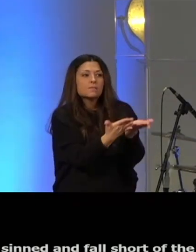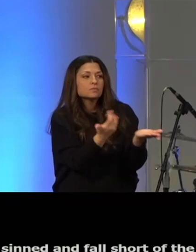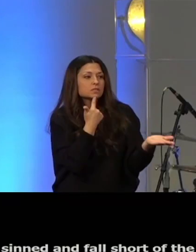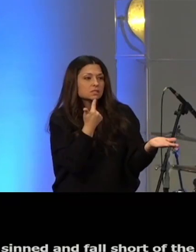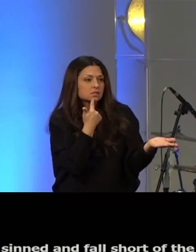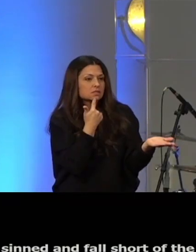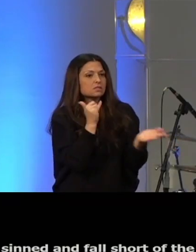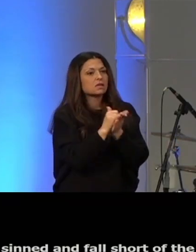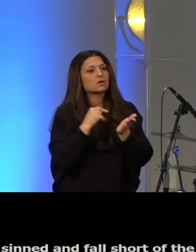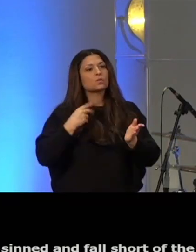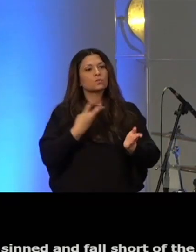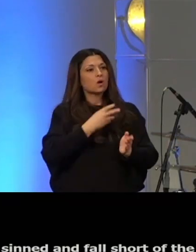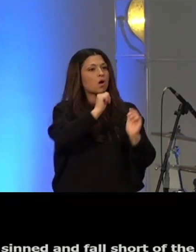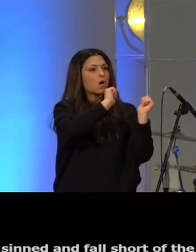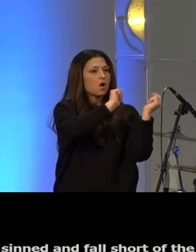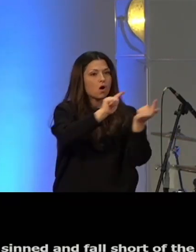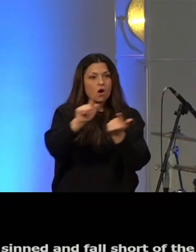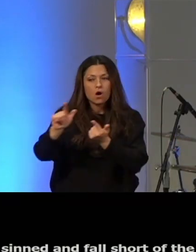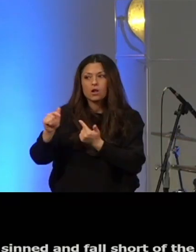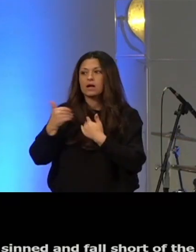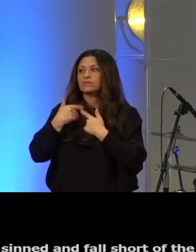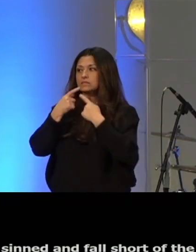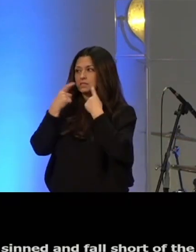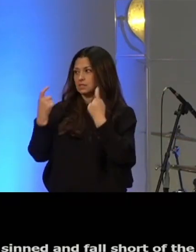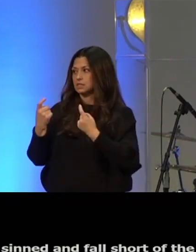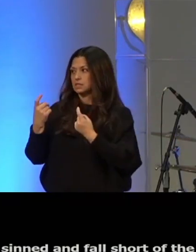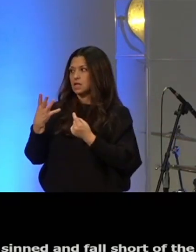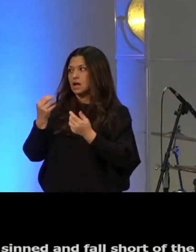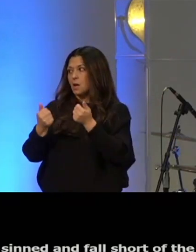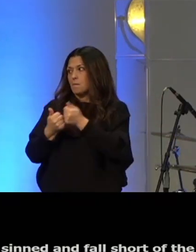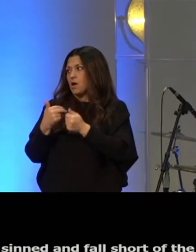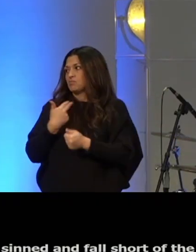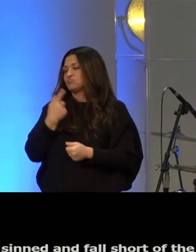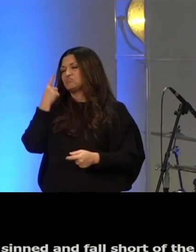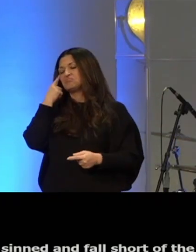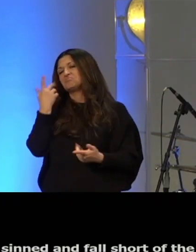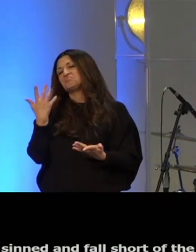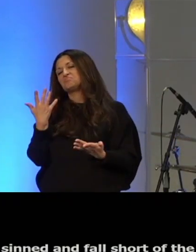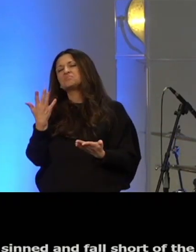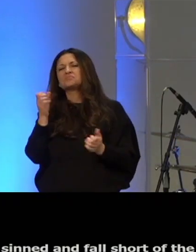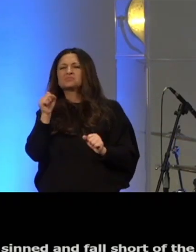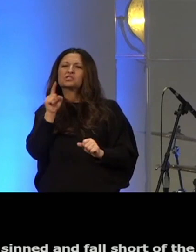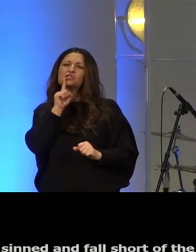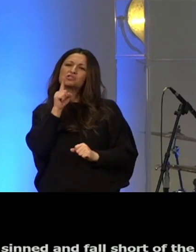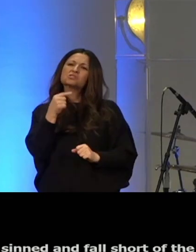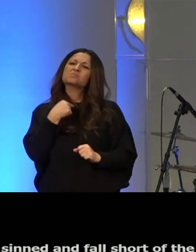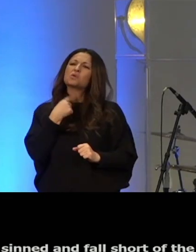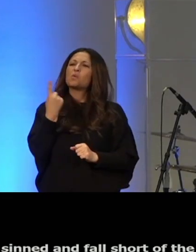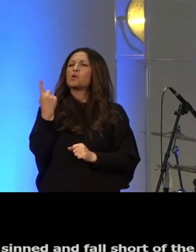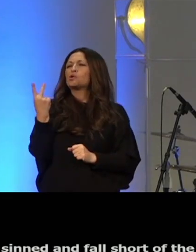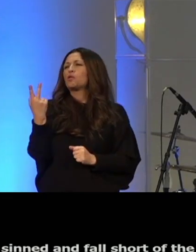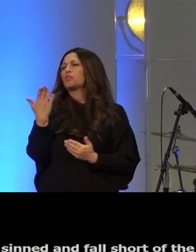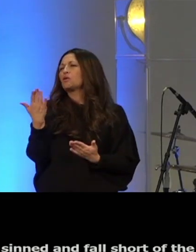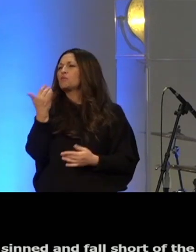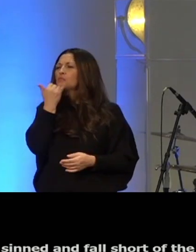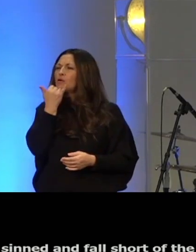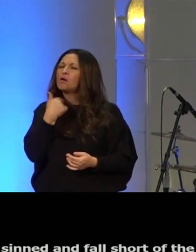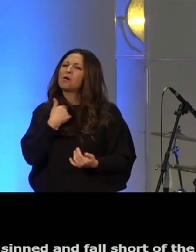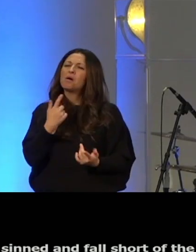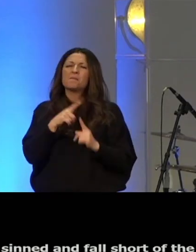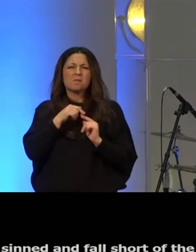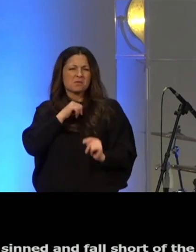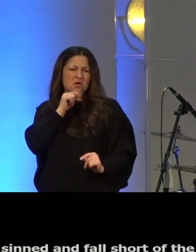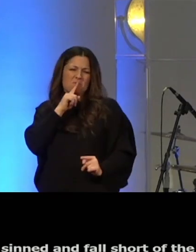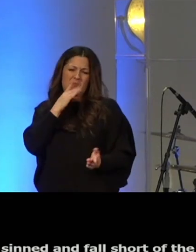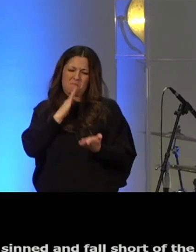says that we've all sinned. And most of us think, well, I'm sure I've done one or two things wrong, but I'm really not